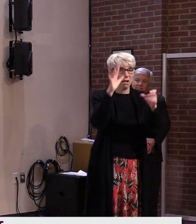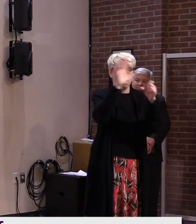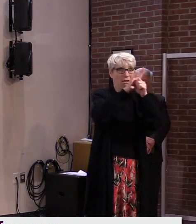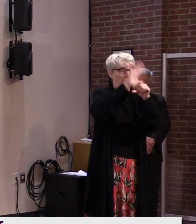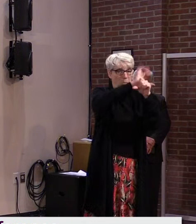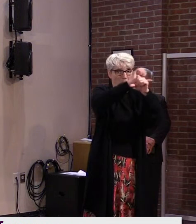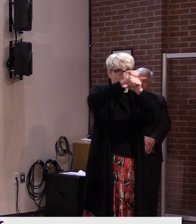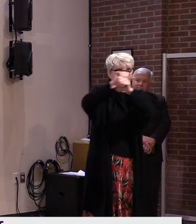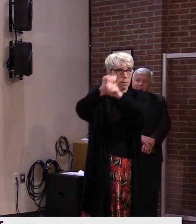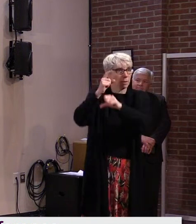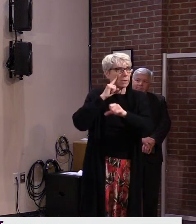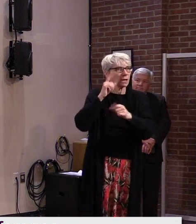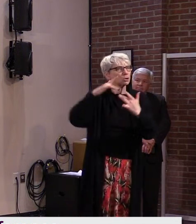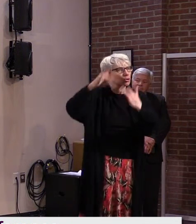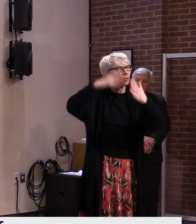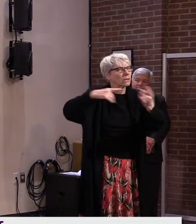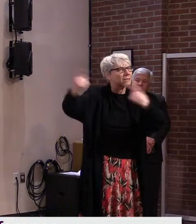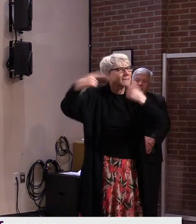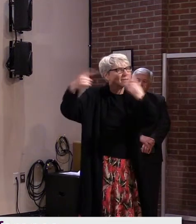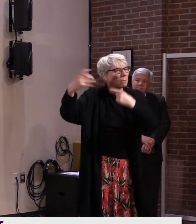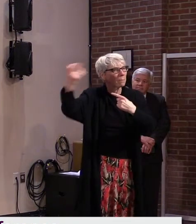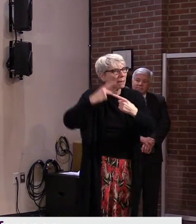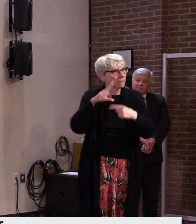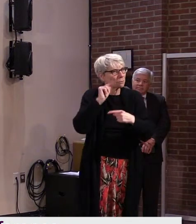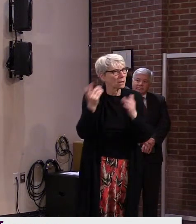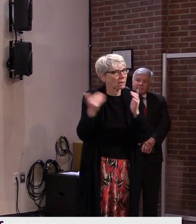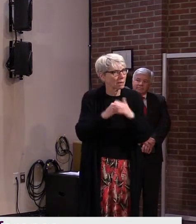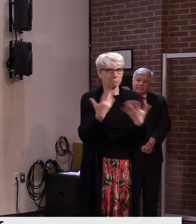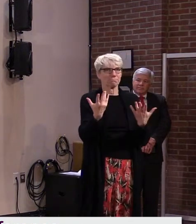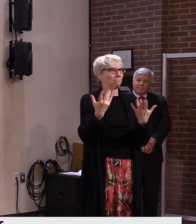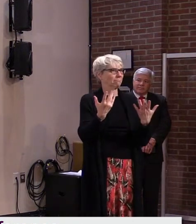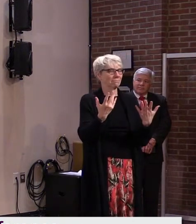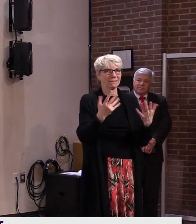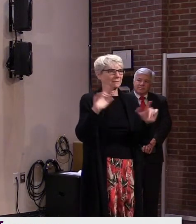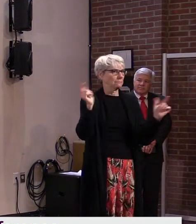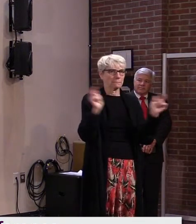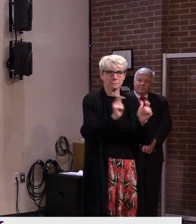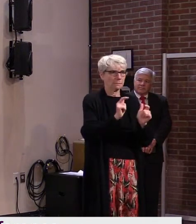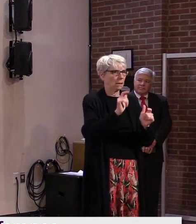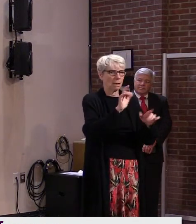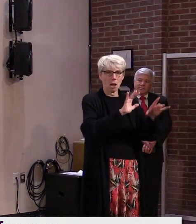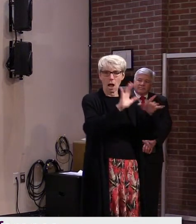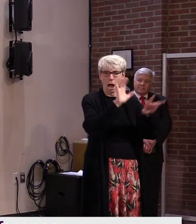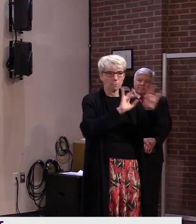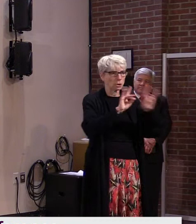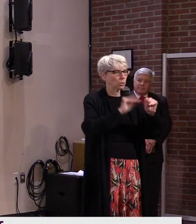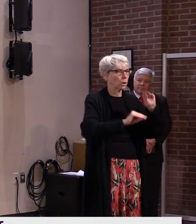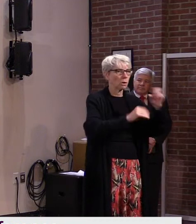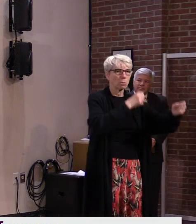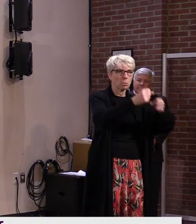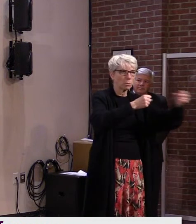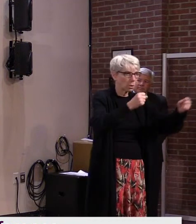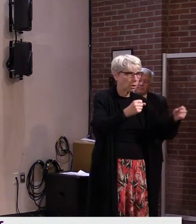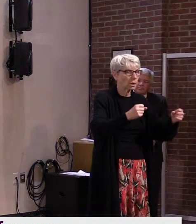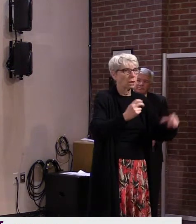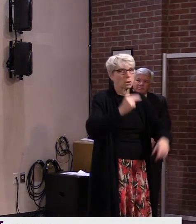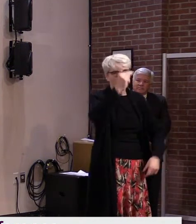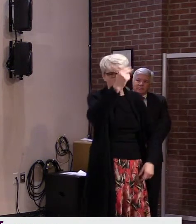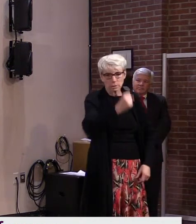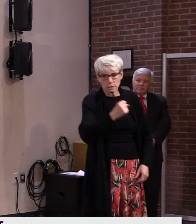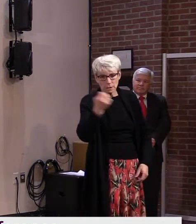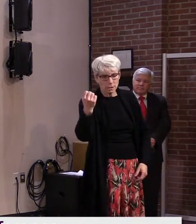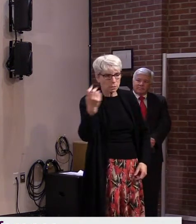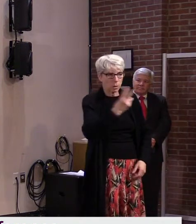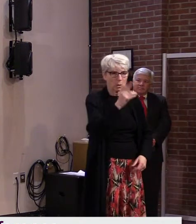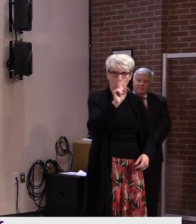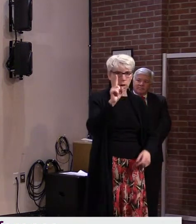put different people in different situations in different geographical areas. So we're assessing all that right